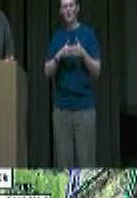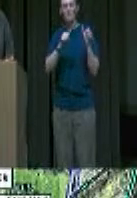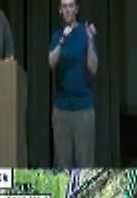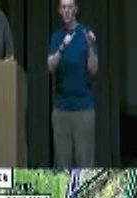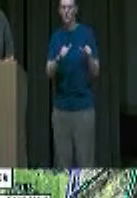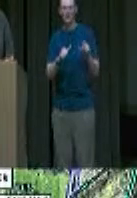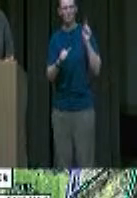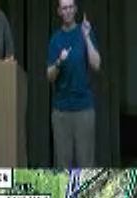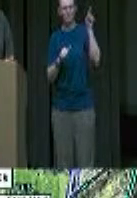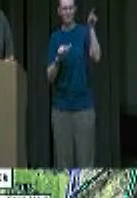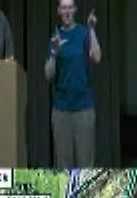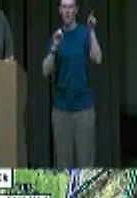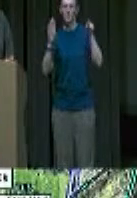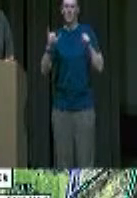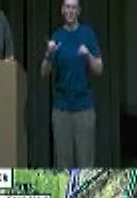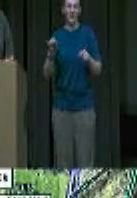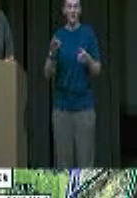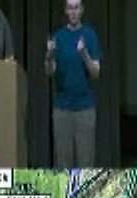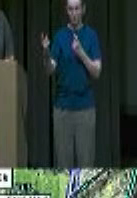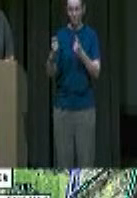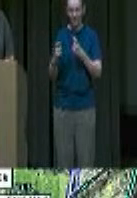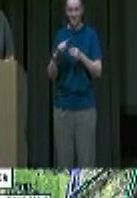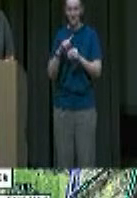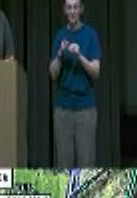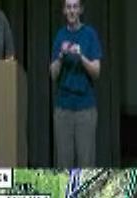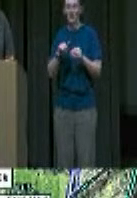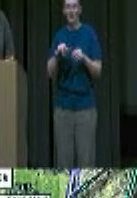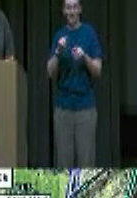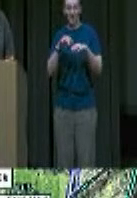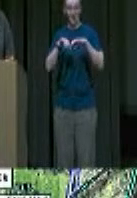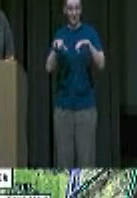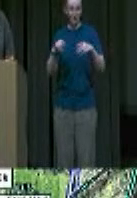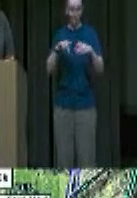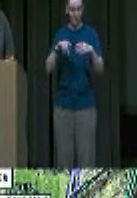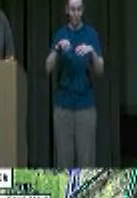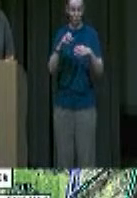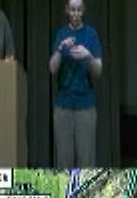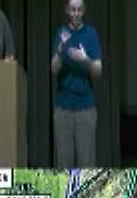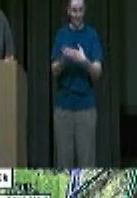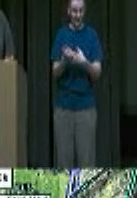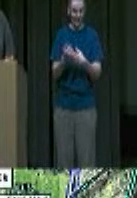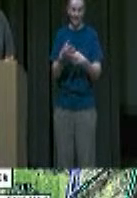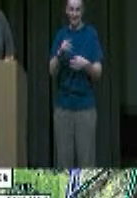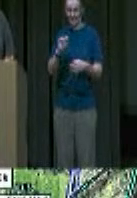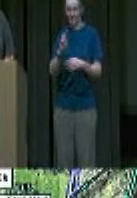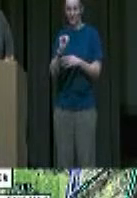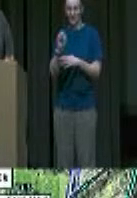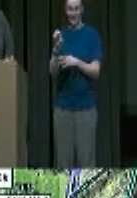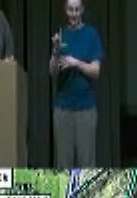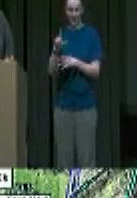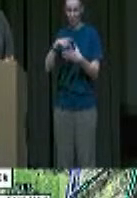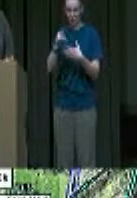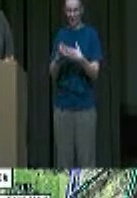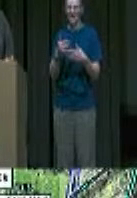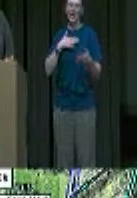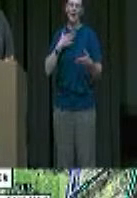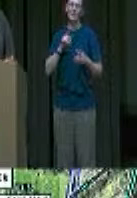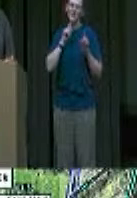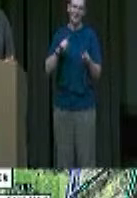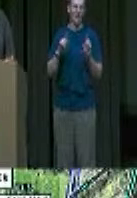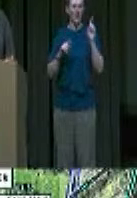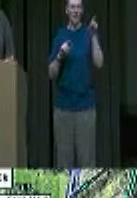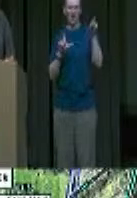posters out in the lobby. If you have any questions about the tunnel project, I would be glad to answer them out in the lobby after the